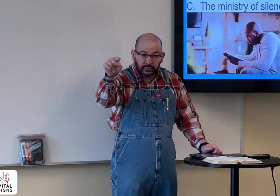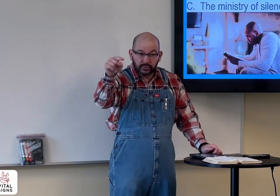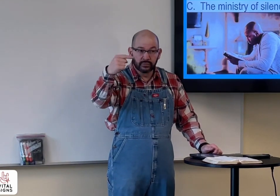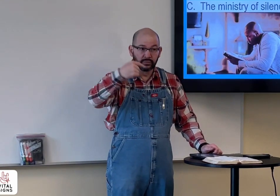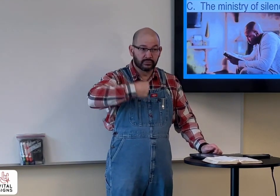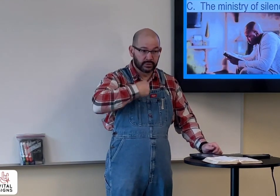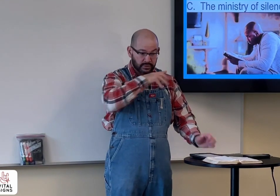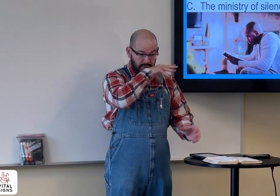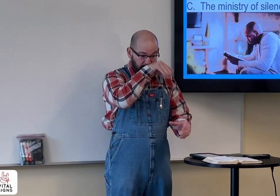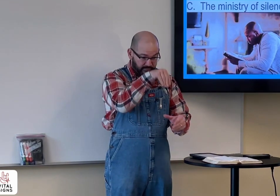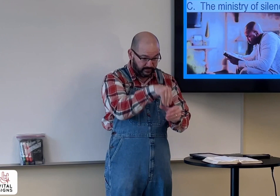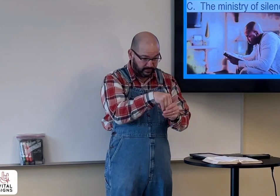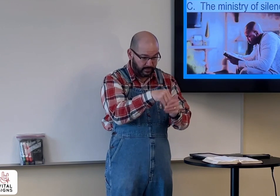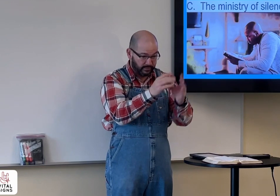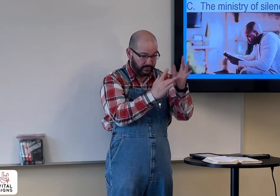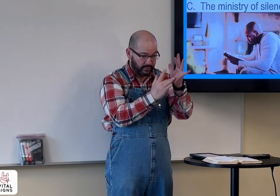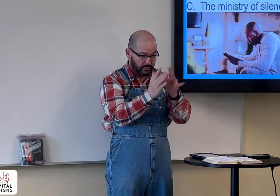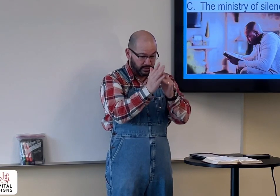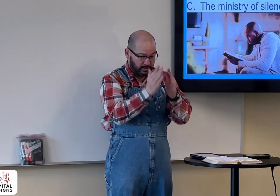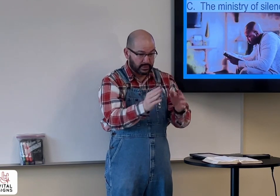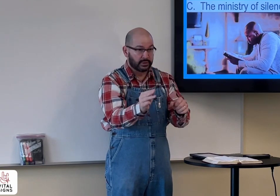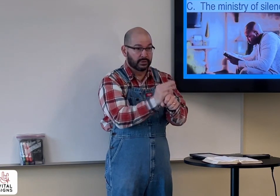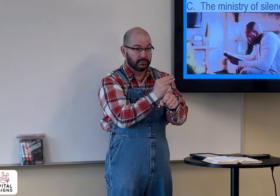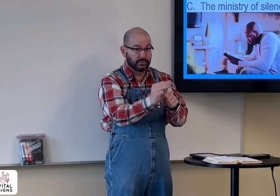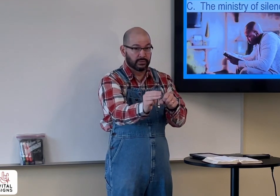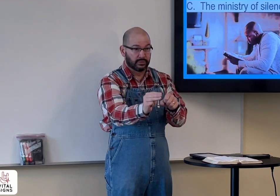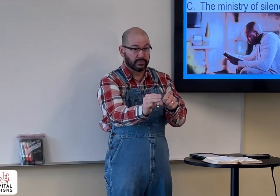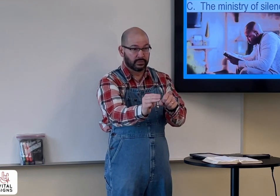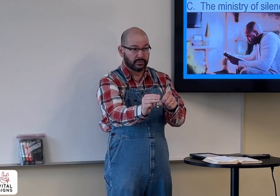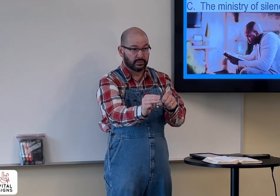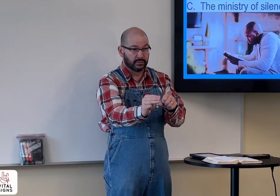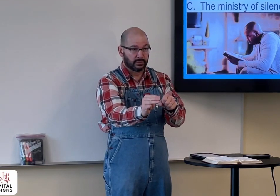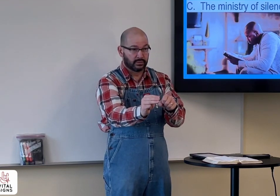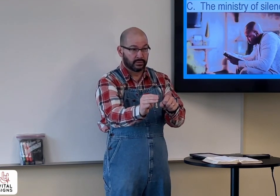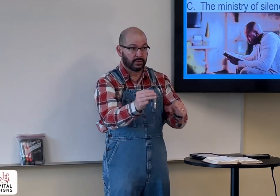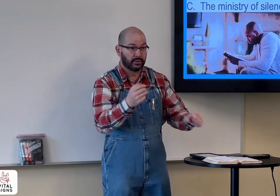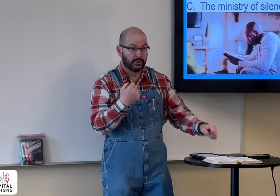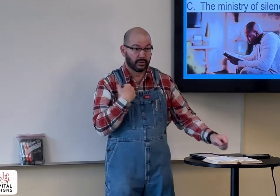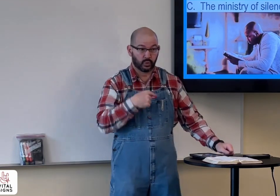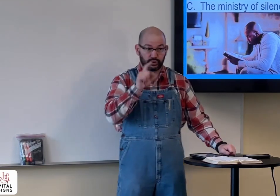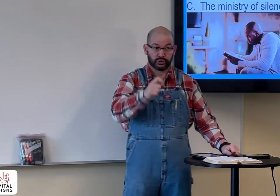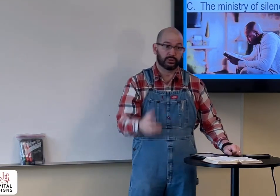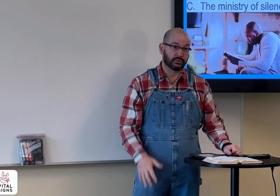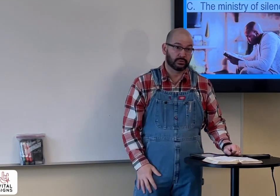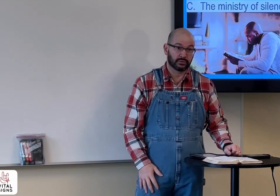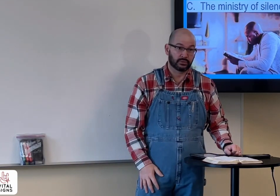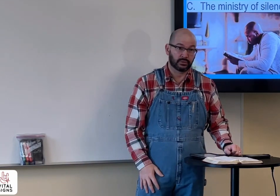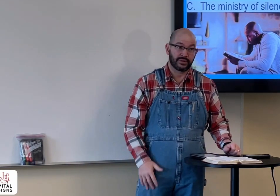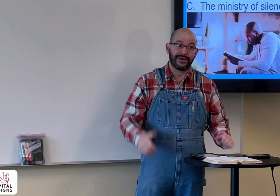If you and I are involved in some kind of Christian ministry, we should do